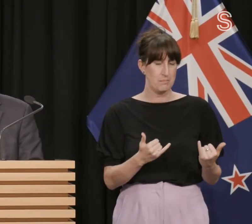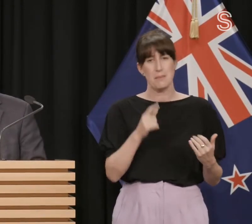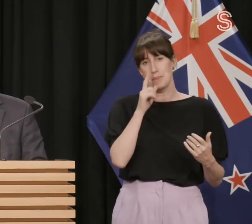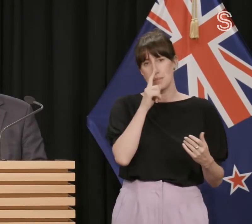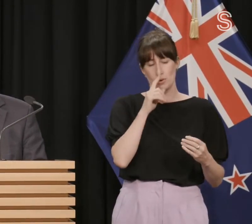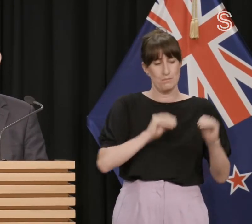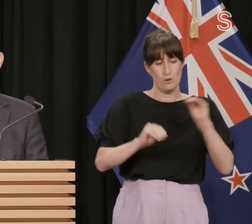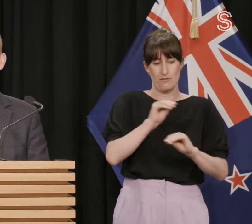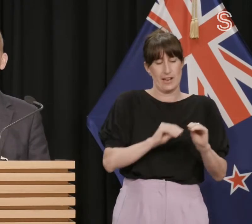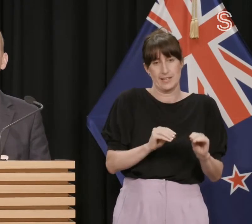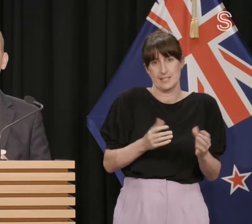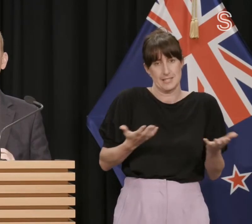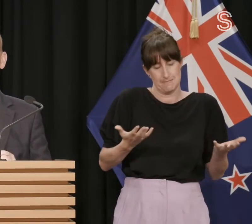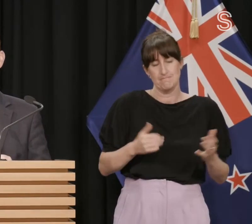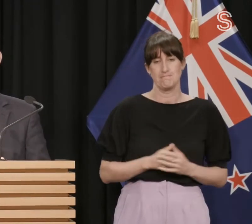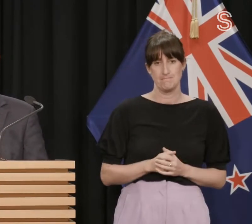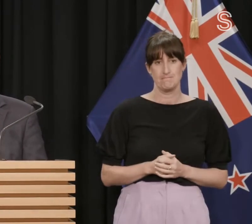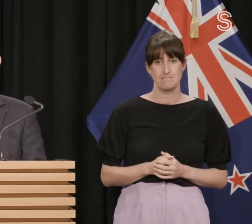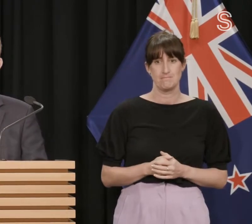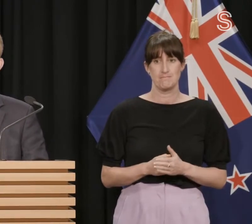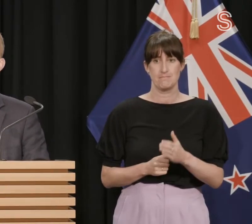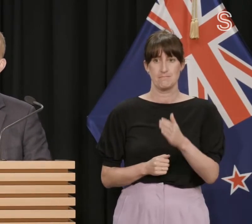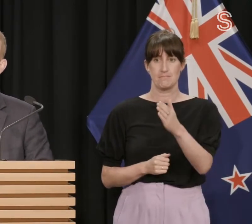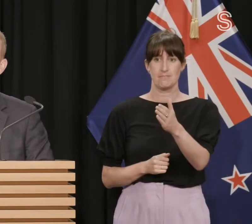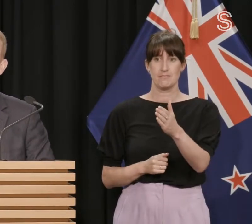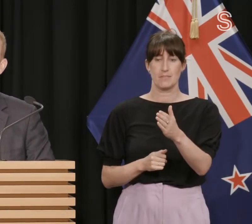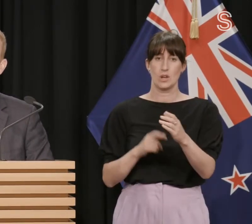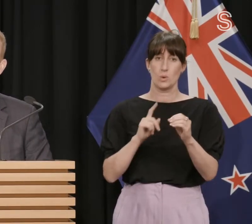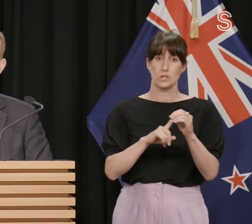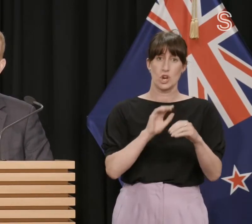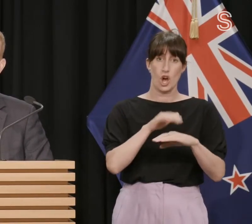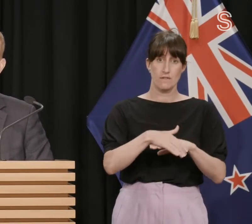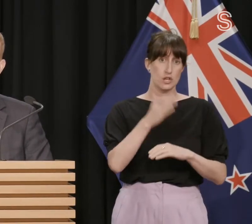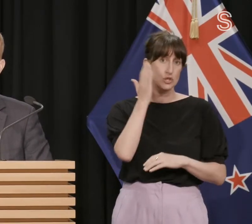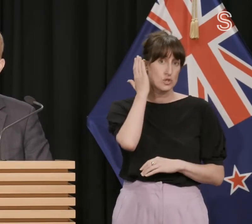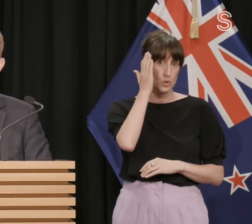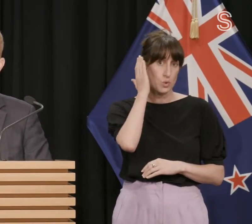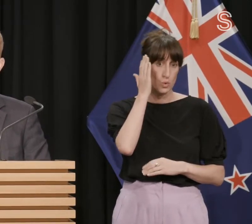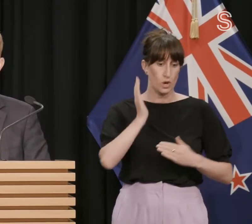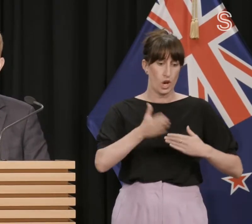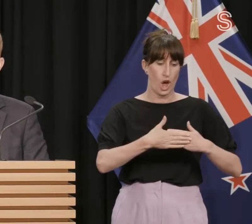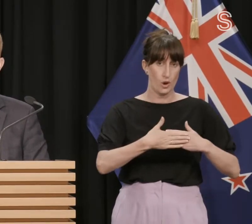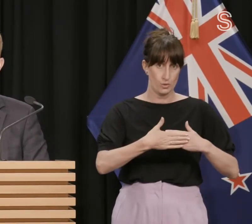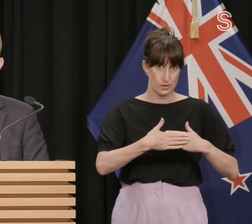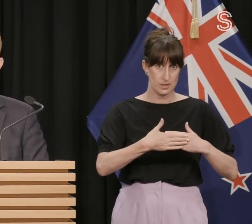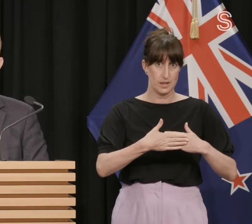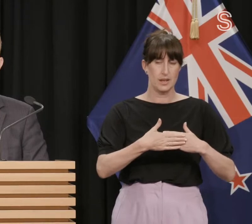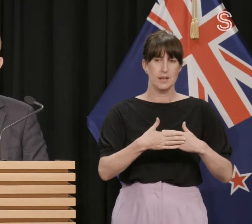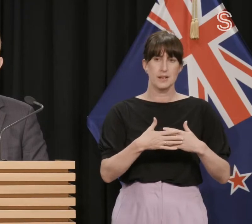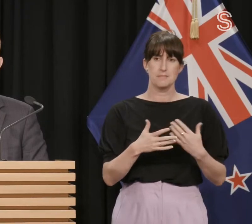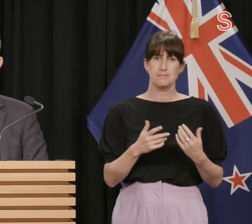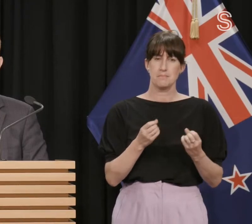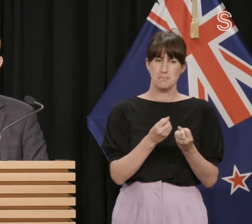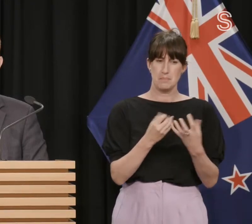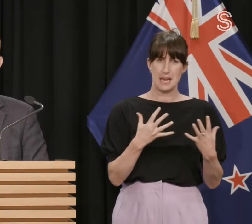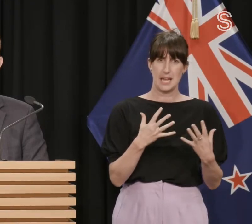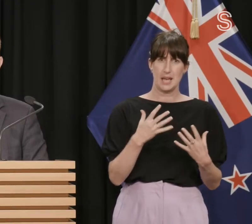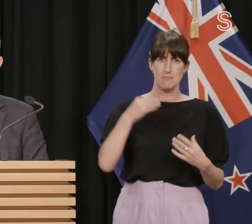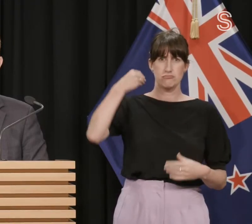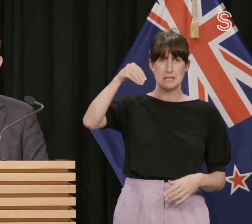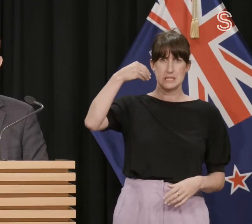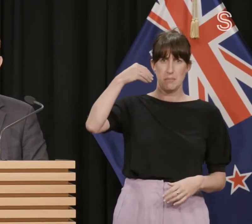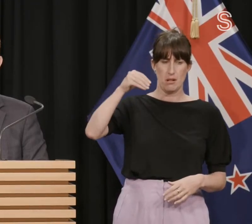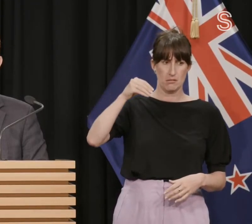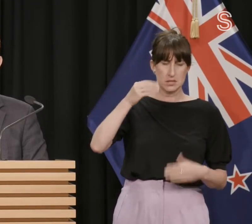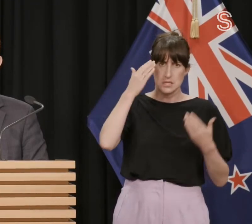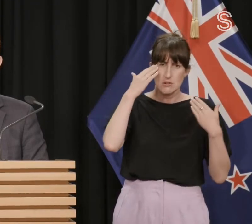around. Minister, just on the school closures across the country, in Auckland specifically, is it acceptable that many principals found out about this via